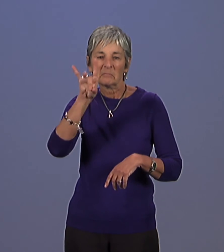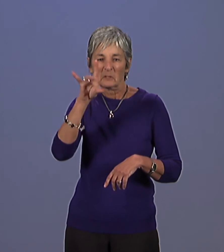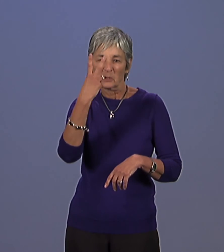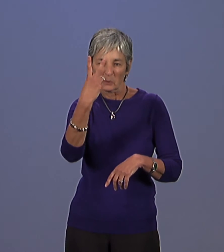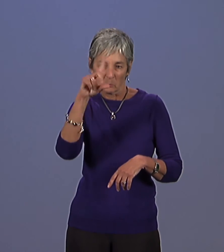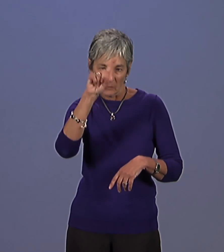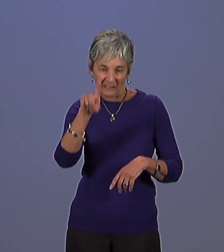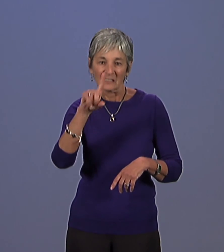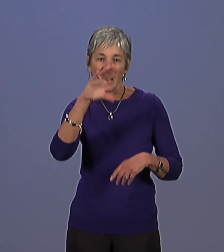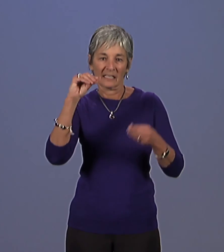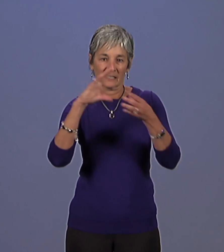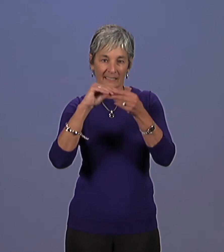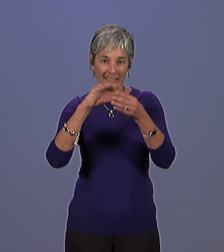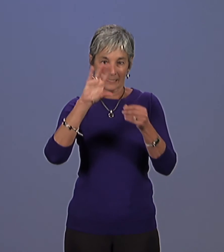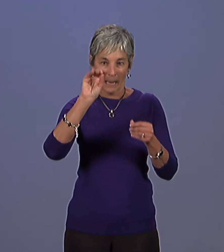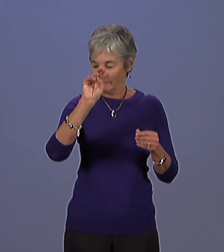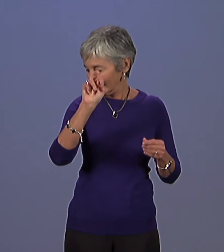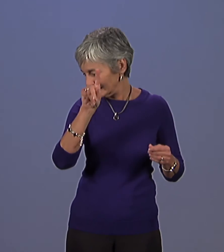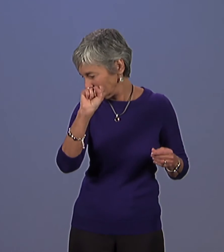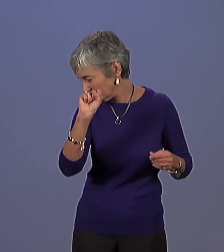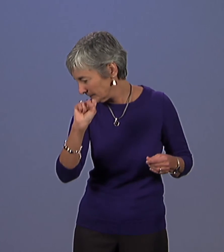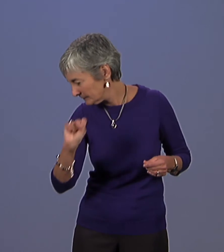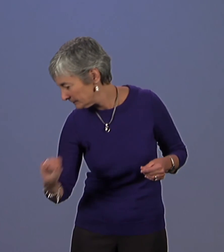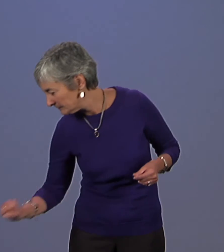just a couple of the questions and a comment.